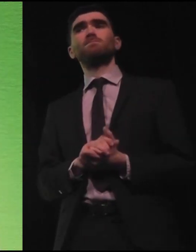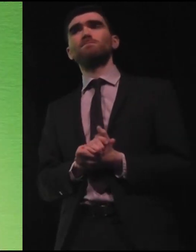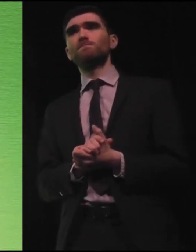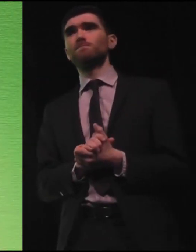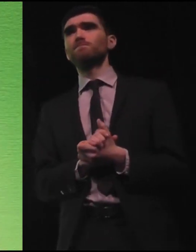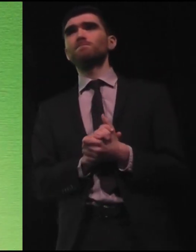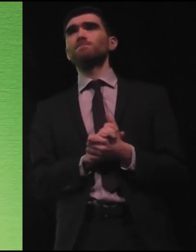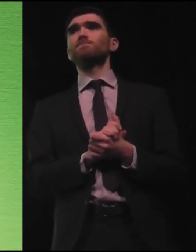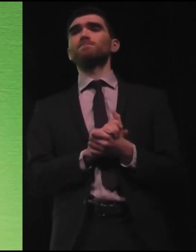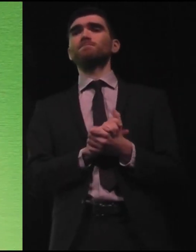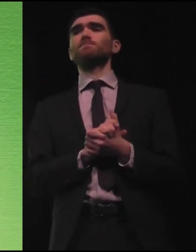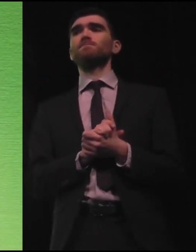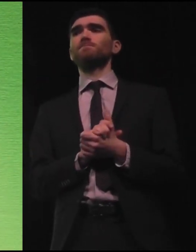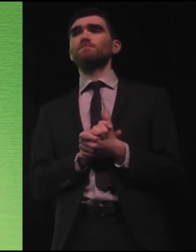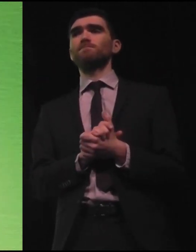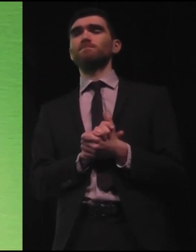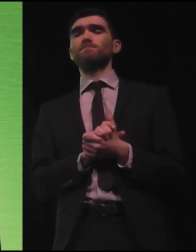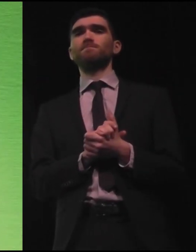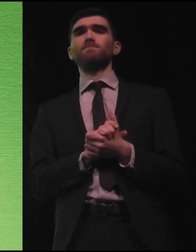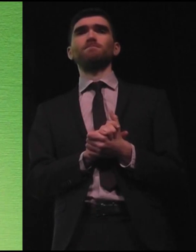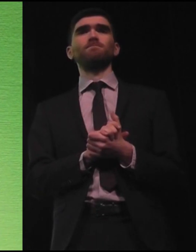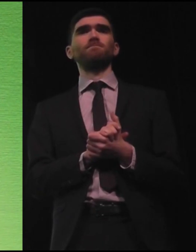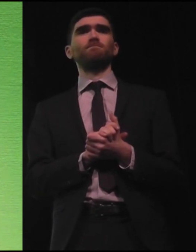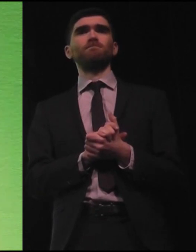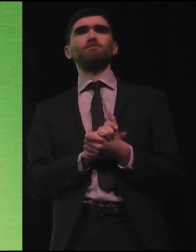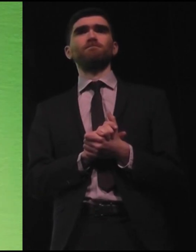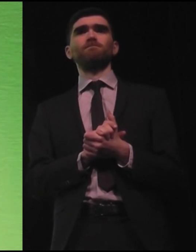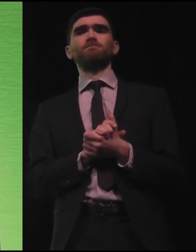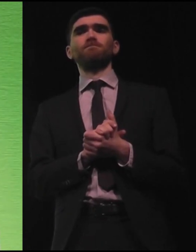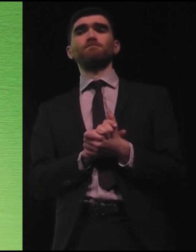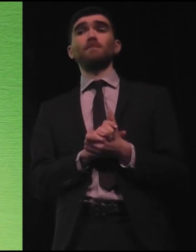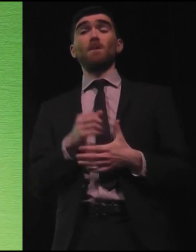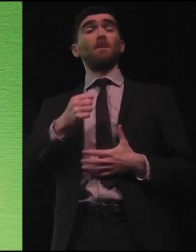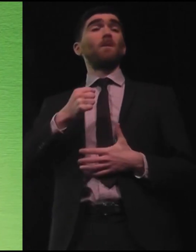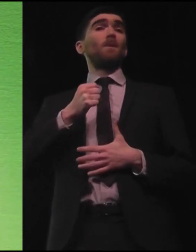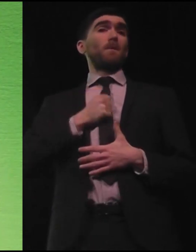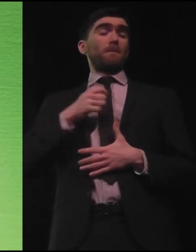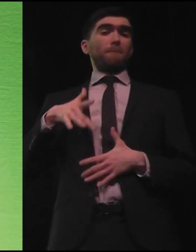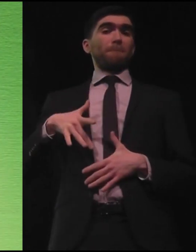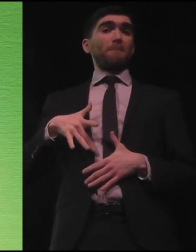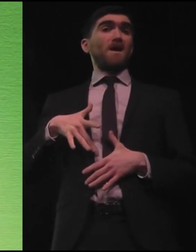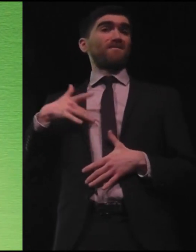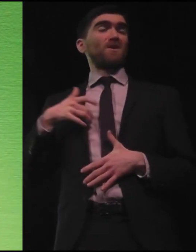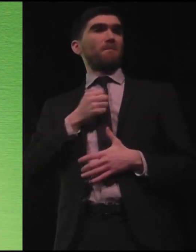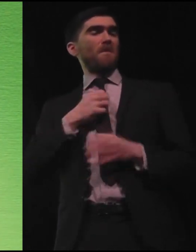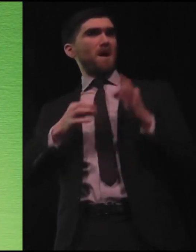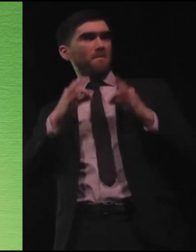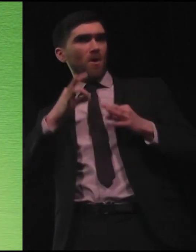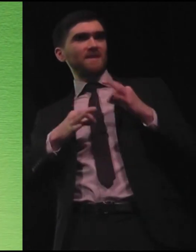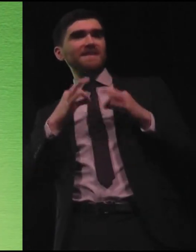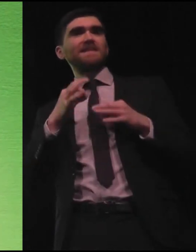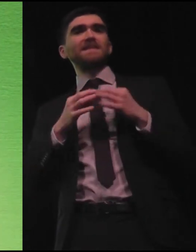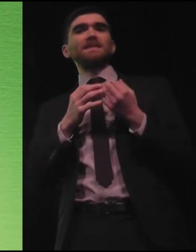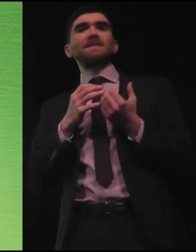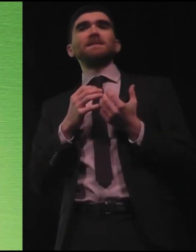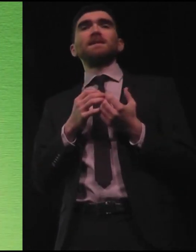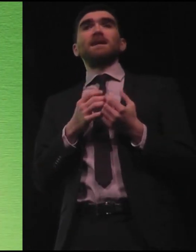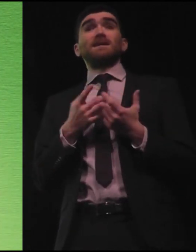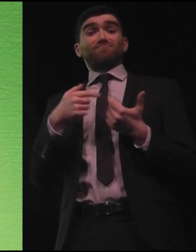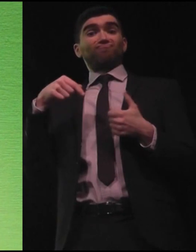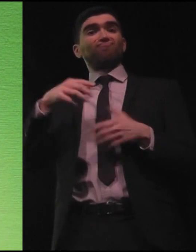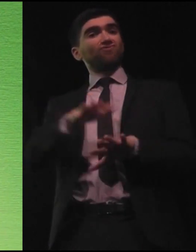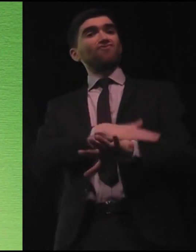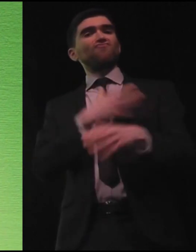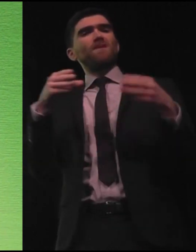of my politics, and at the core of what this party stands for, a certain truth. The market